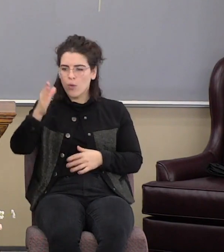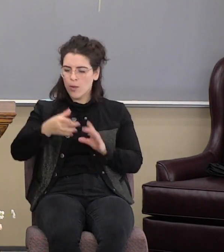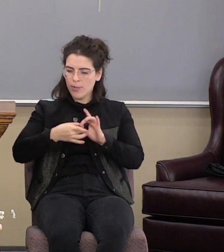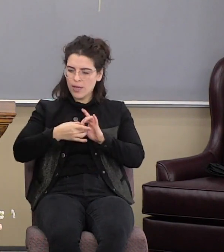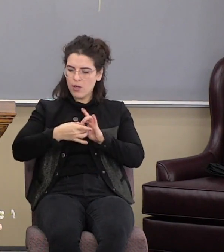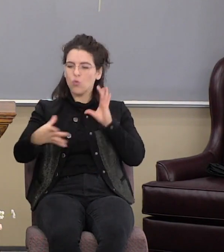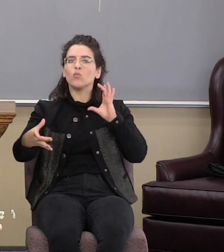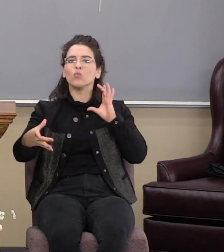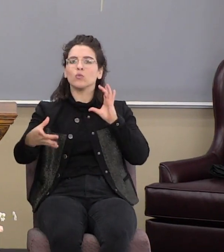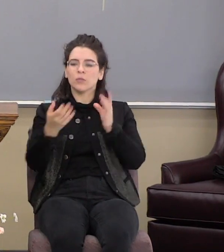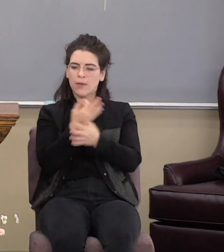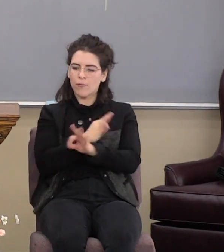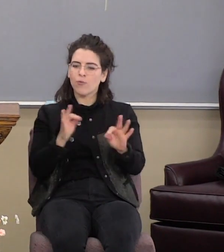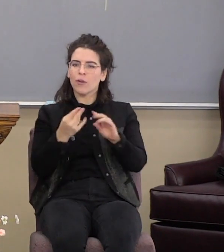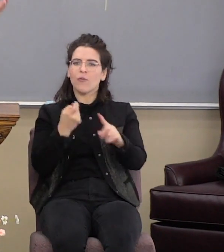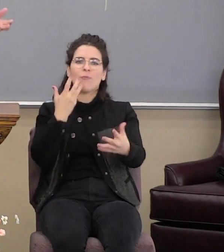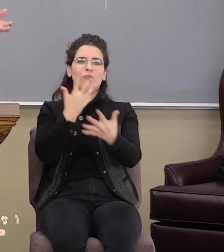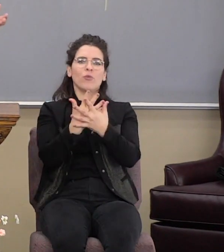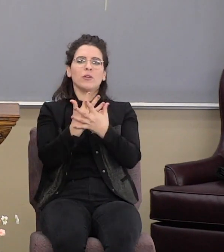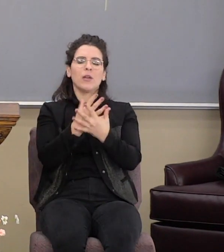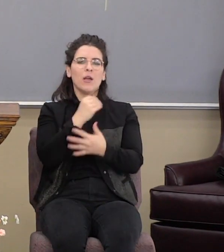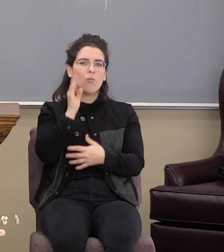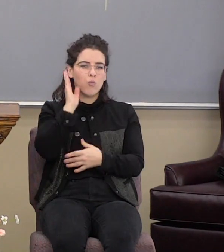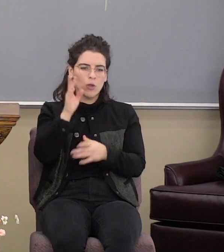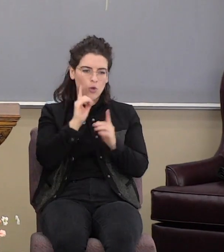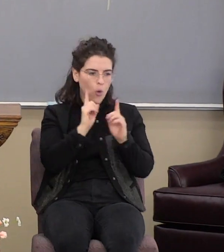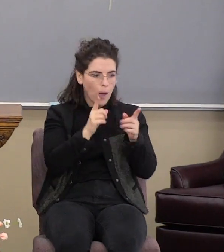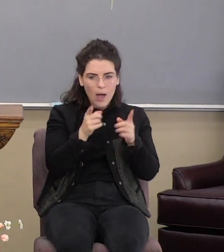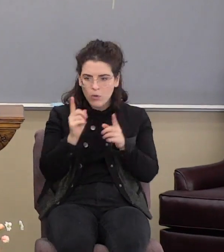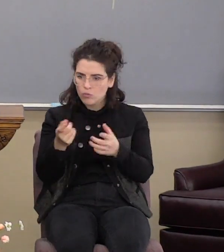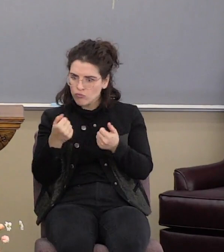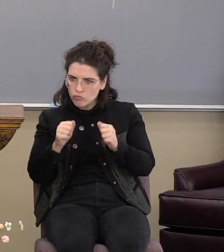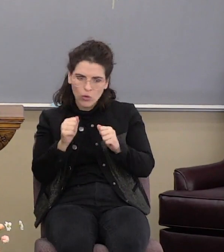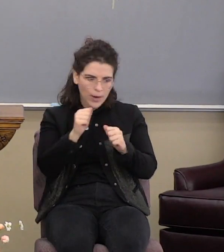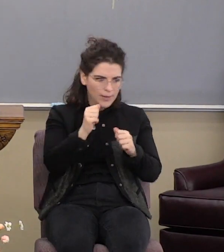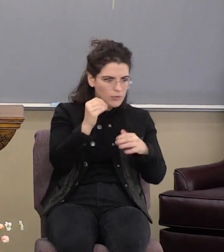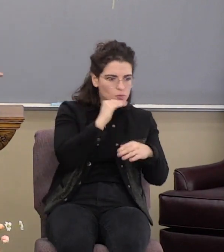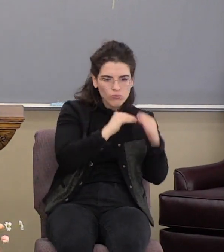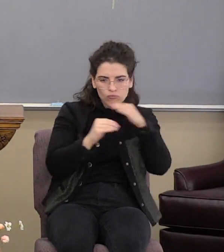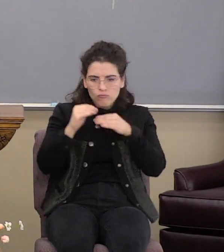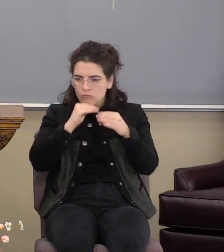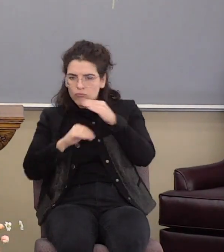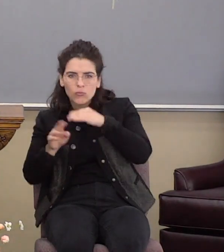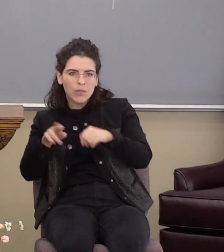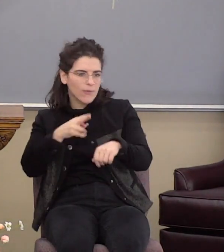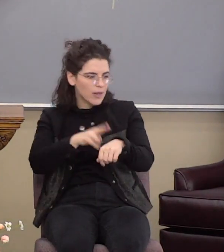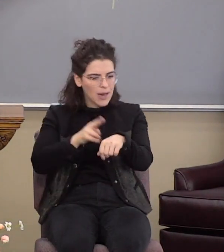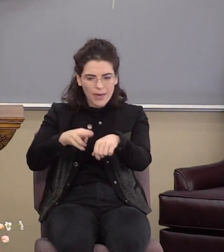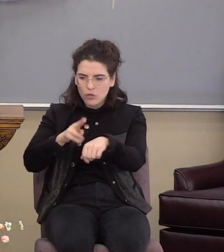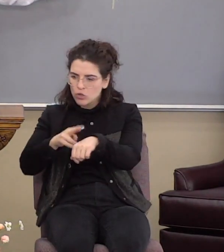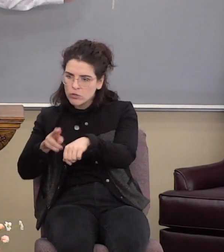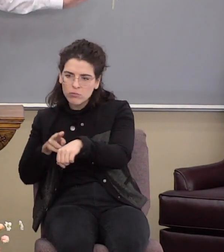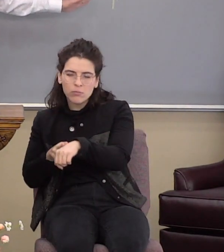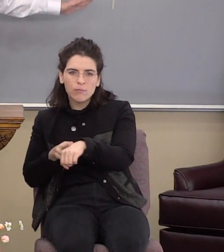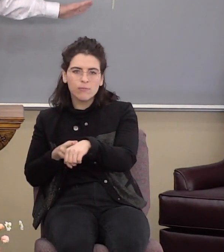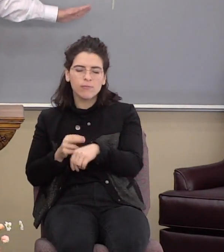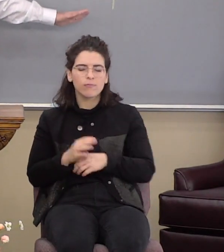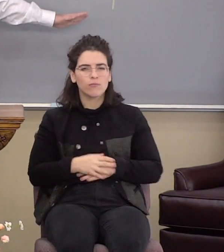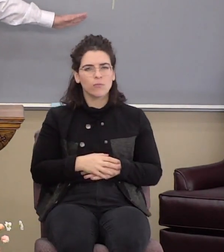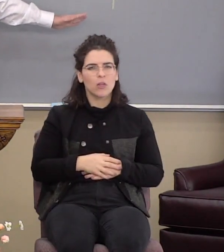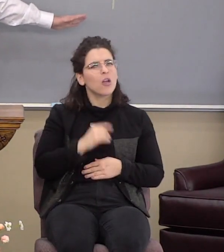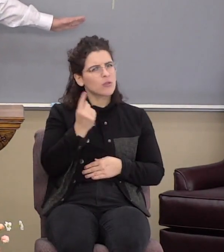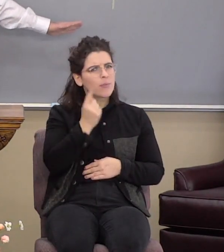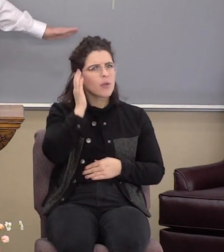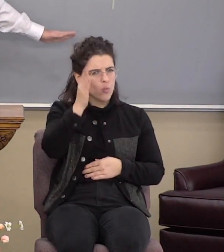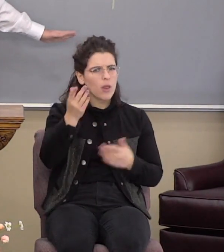from out of prison, and shall go out to deceive the nations." So something's going to happen after that 1,000-year